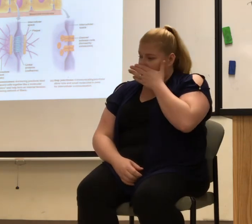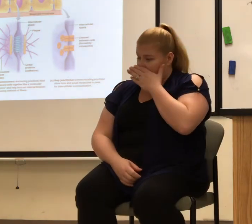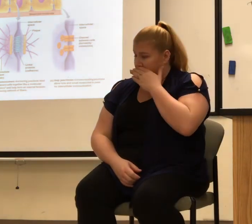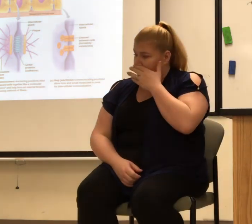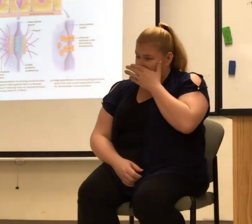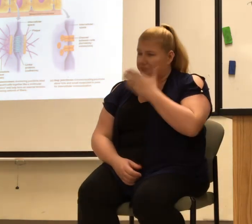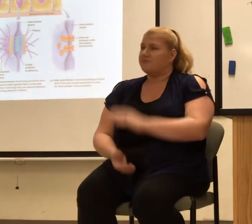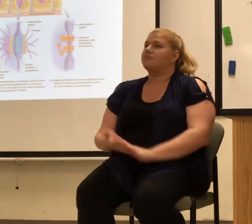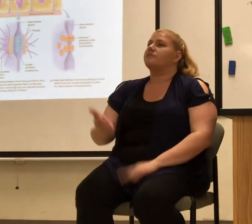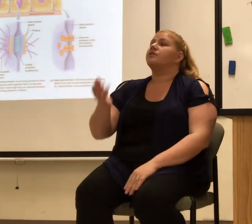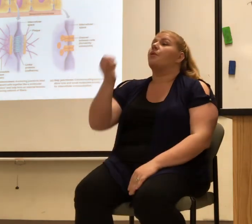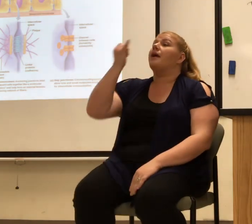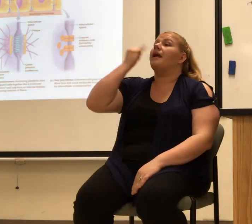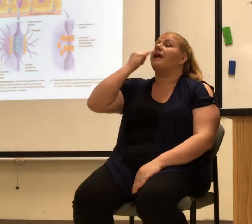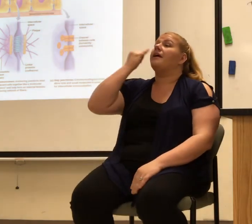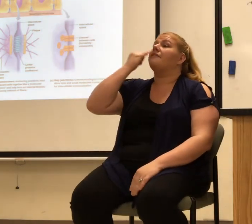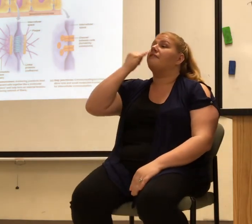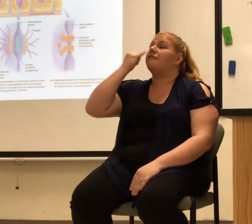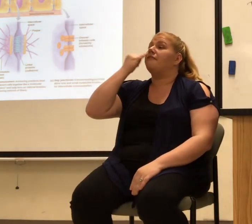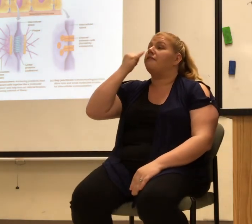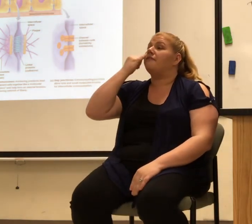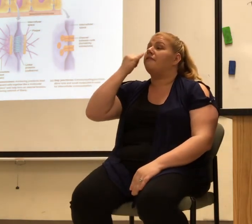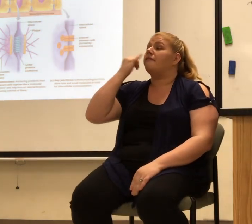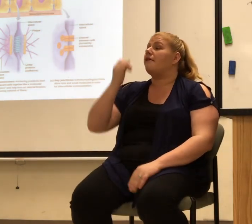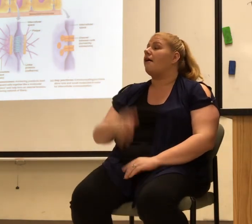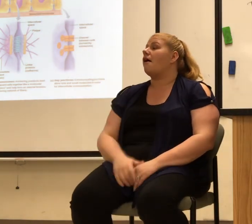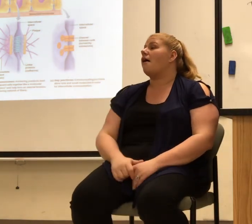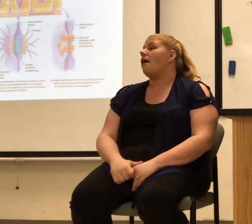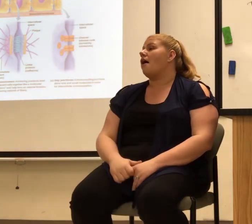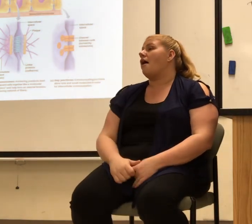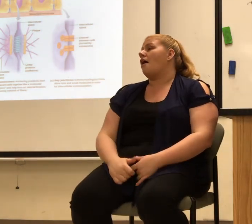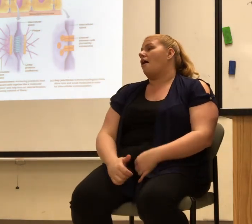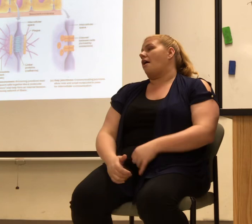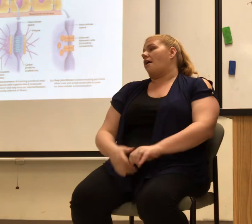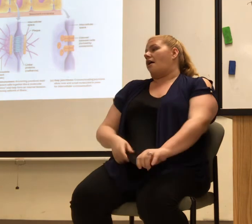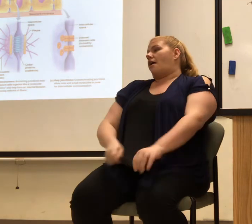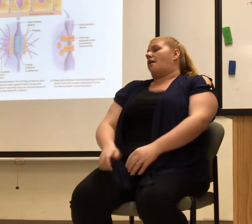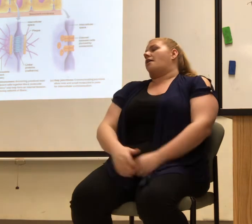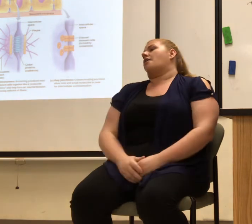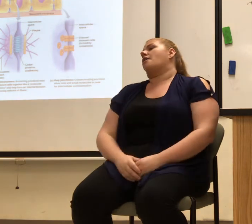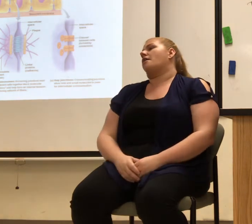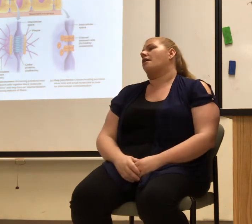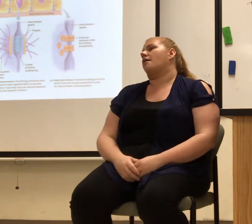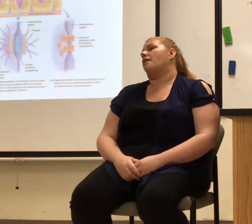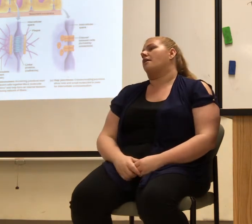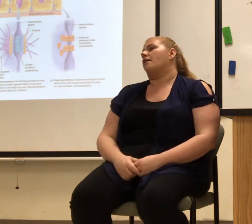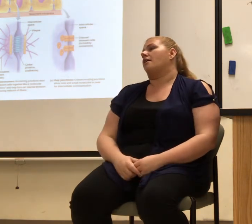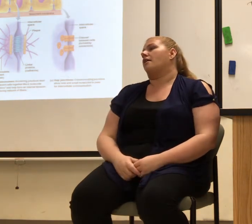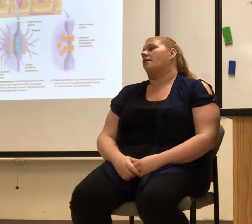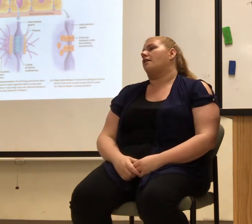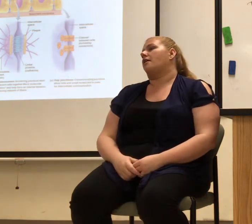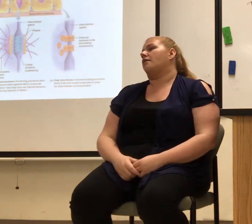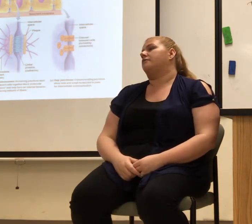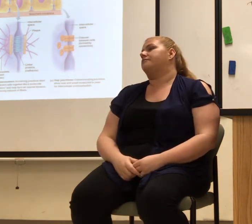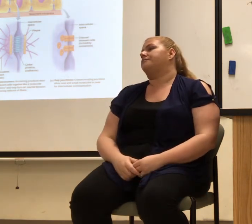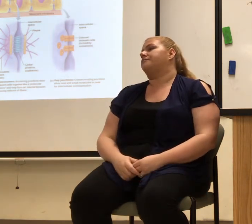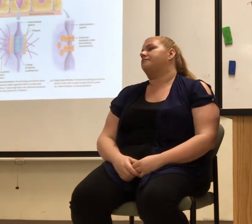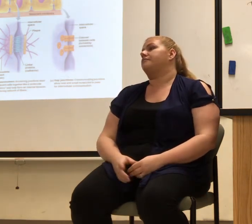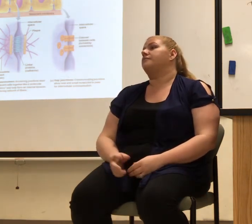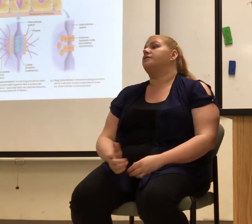So if there's a signal spreading through an organ and those cells have gap junctions, the signal will spread quite